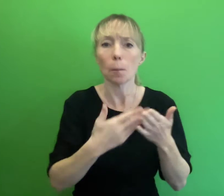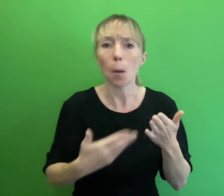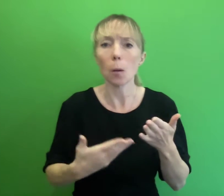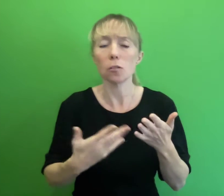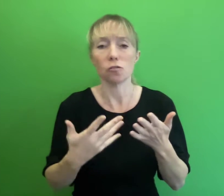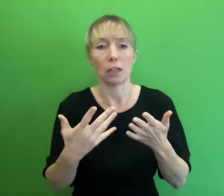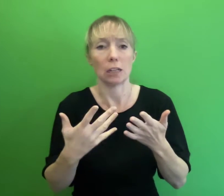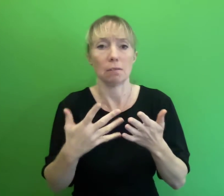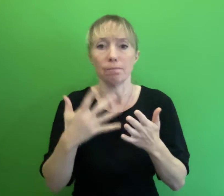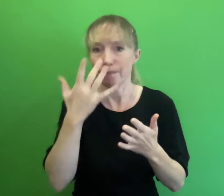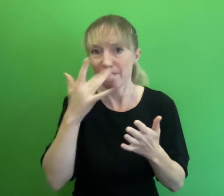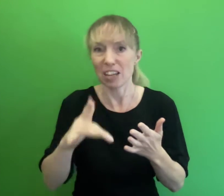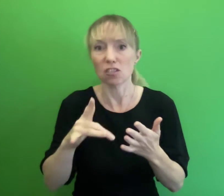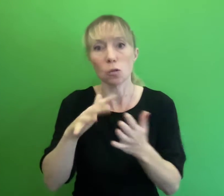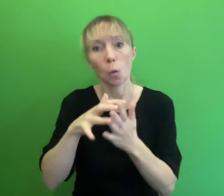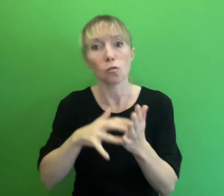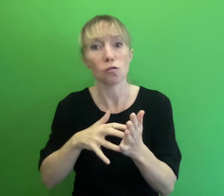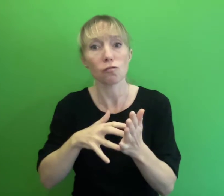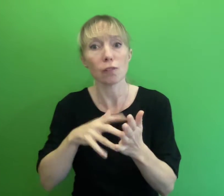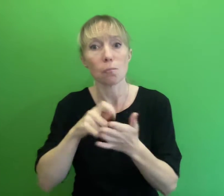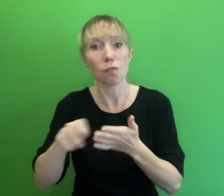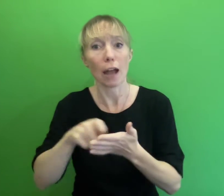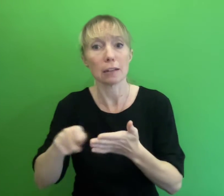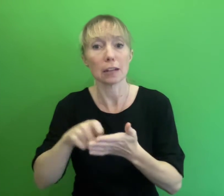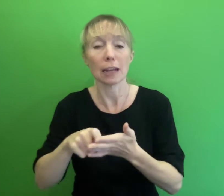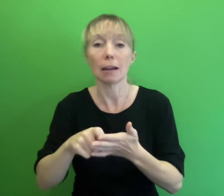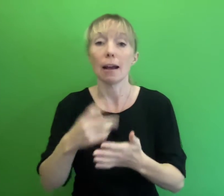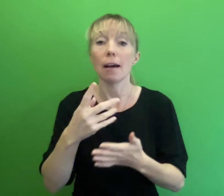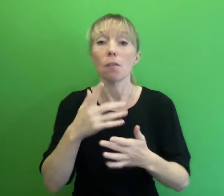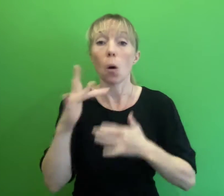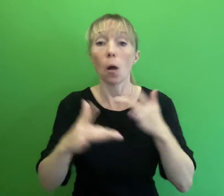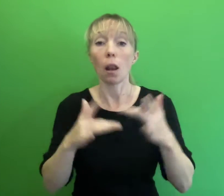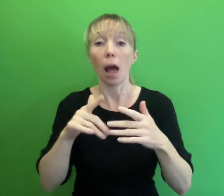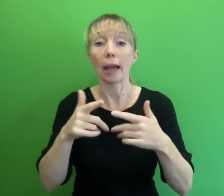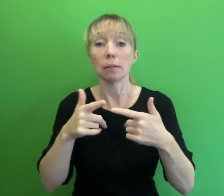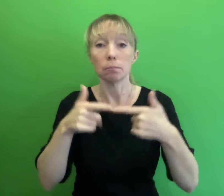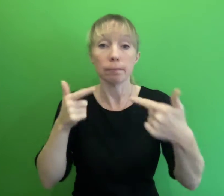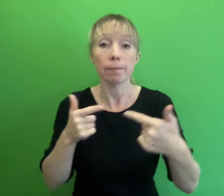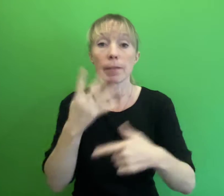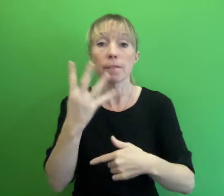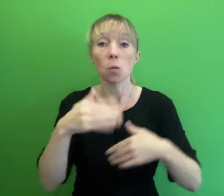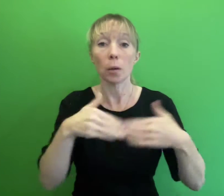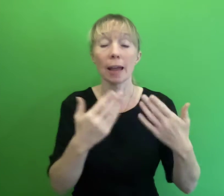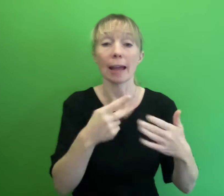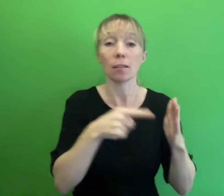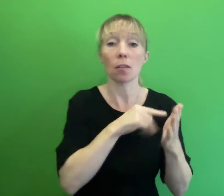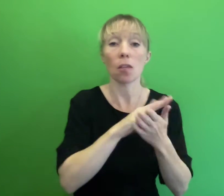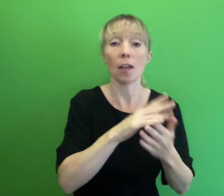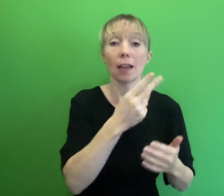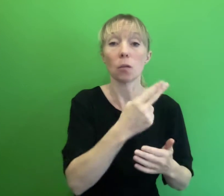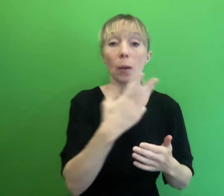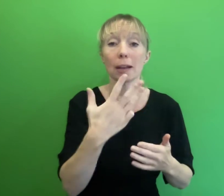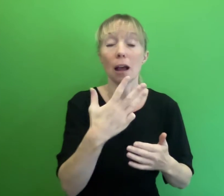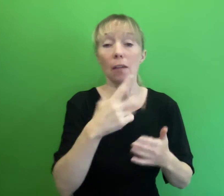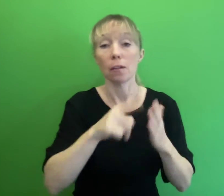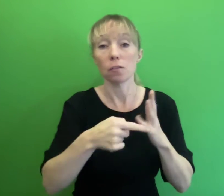writing. It ran online over 4 days, between Thursday the 29th of July to Sunday the 1st of